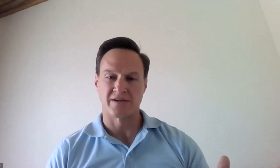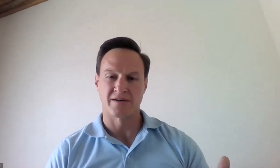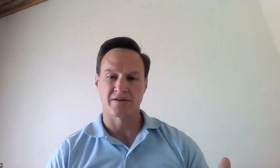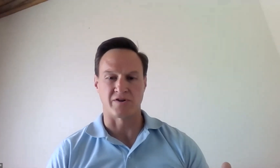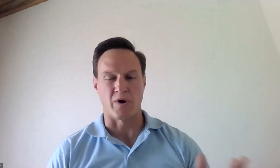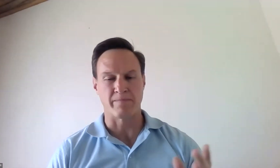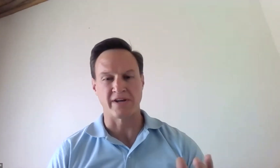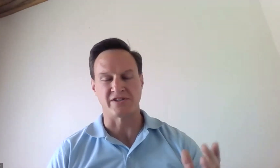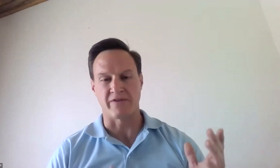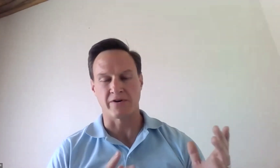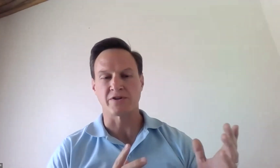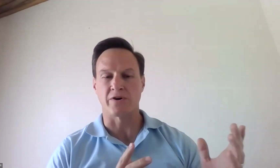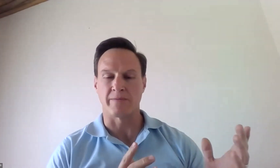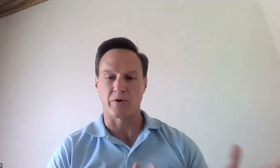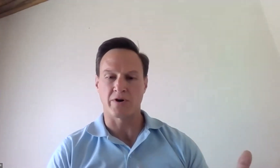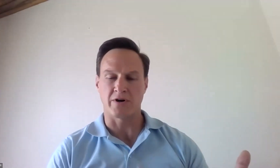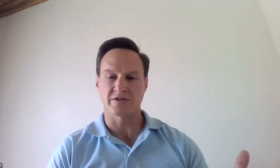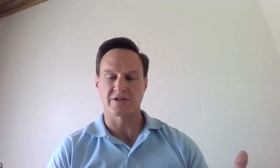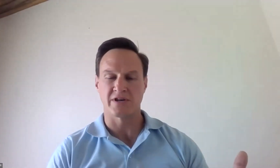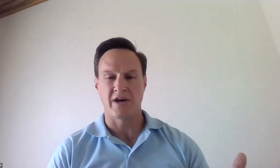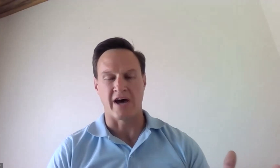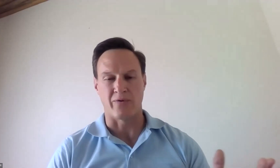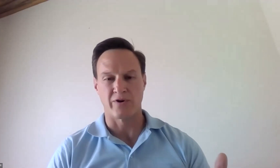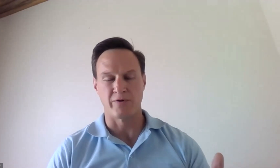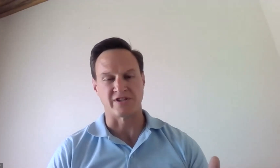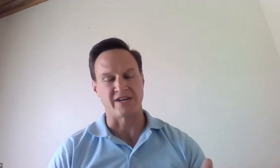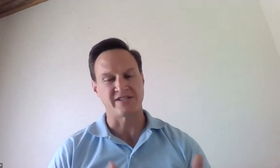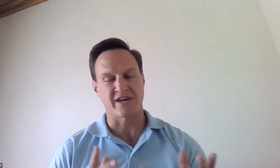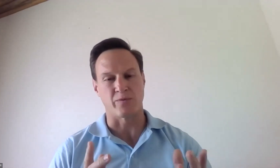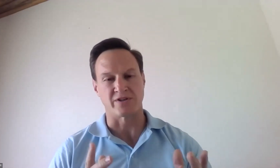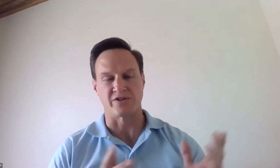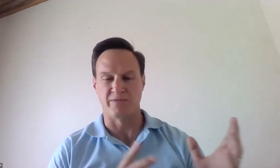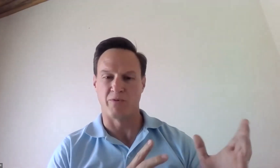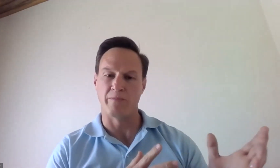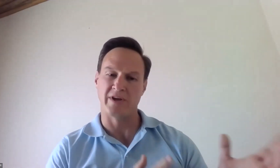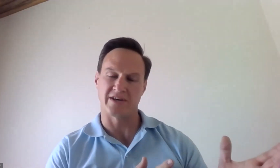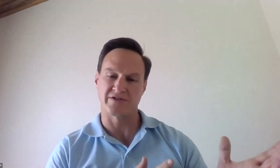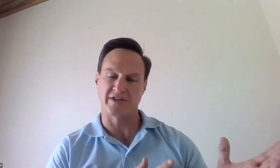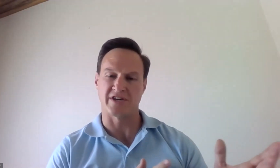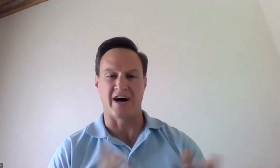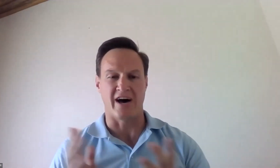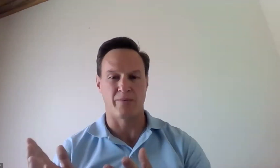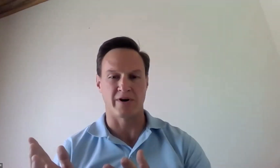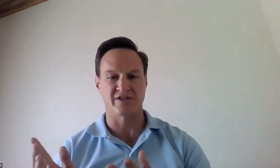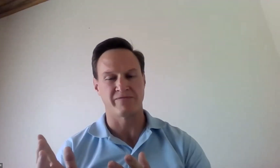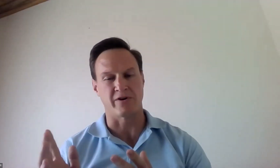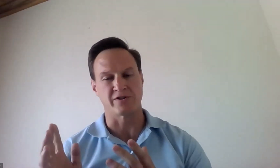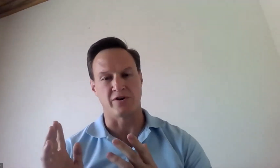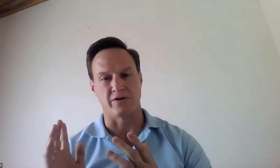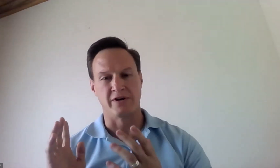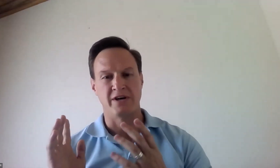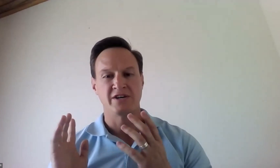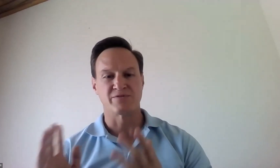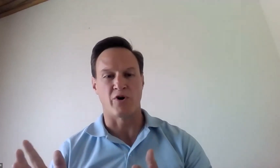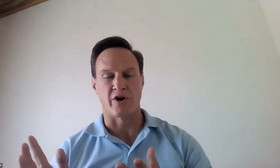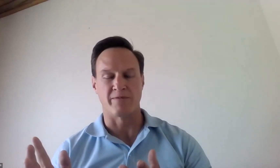patents. So the one patent is focused on the podcast and audiobooks, and the second one, so it's more media stretch, and the other one is focused